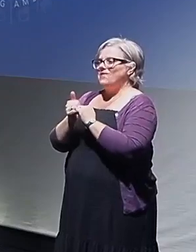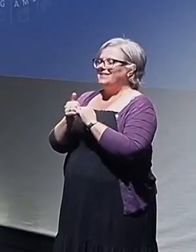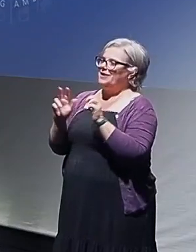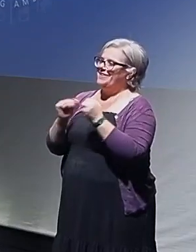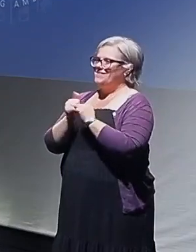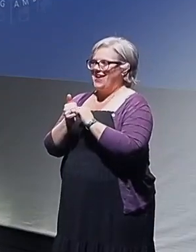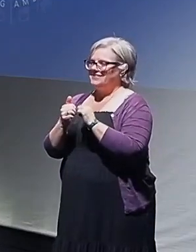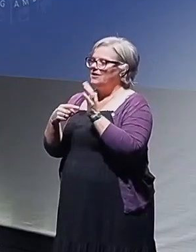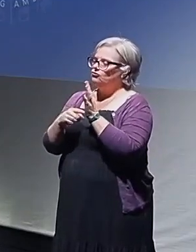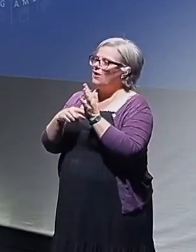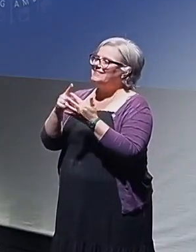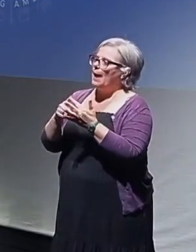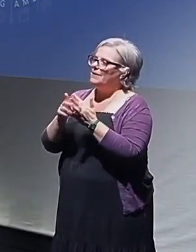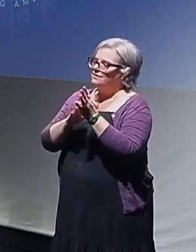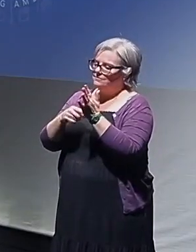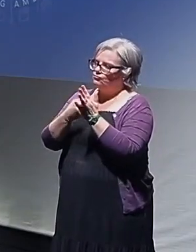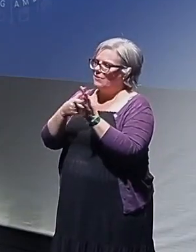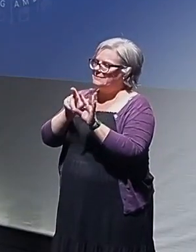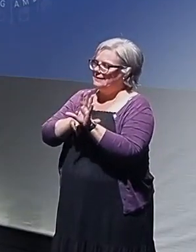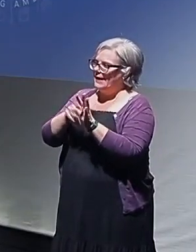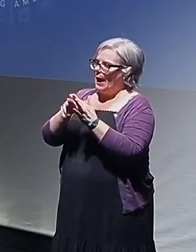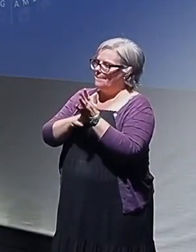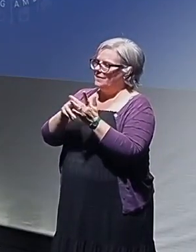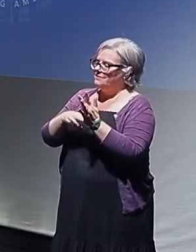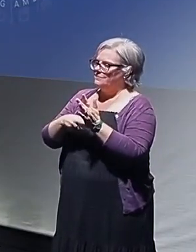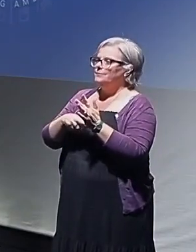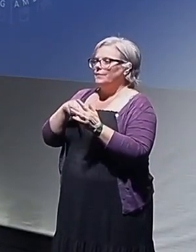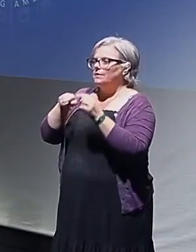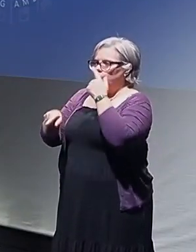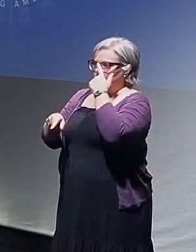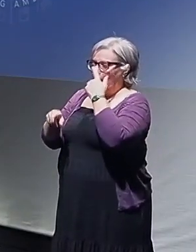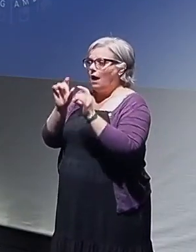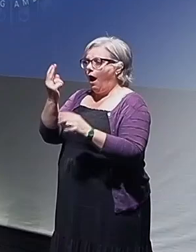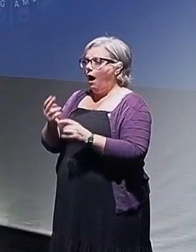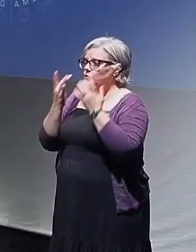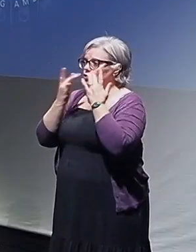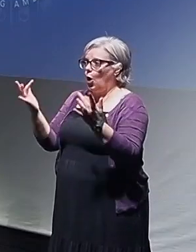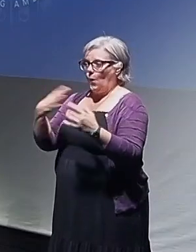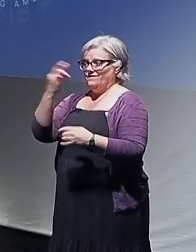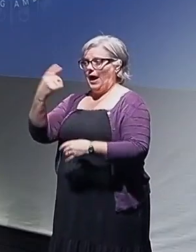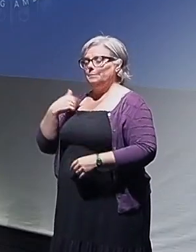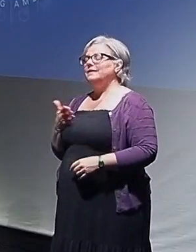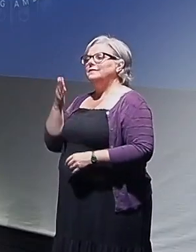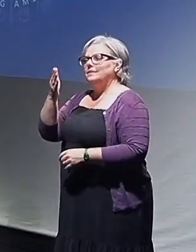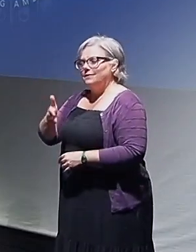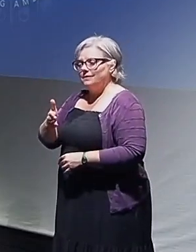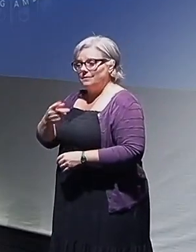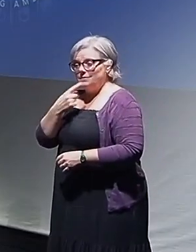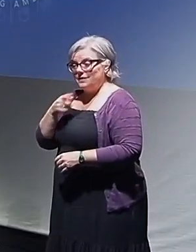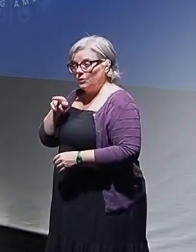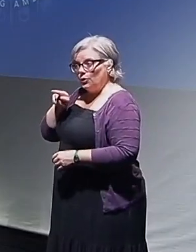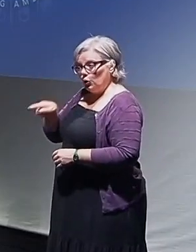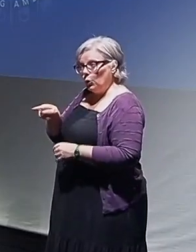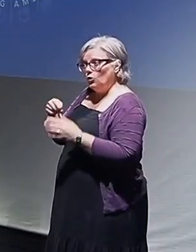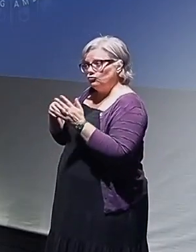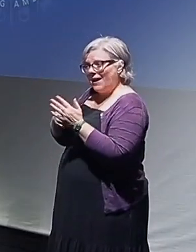my friend, and she's my friend, was having an art show, and she invited me, and I turned up, and they went, "Are you Tracy Emin's